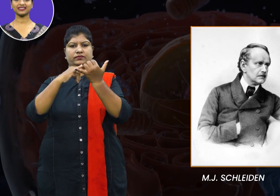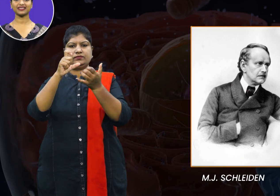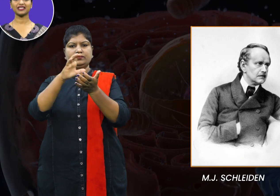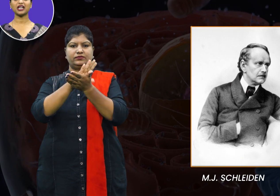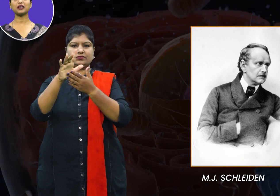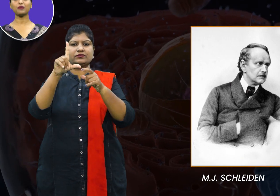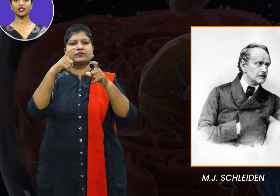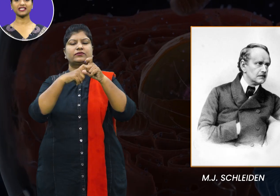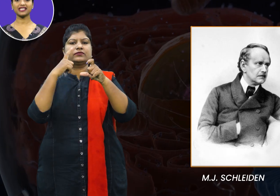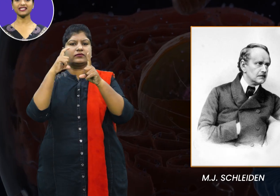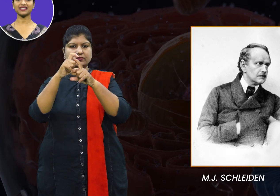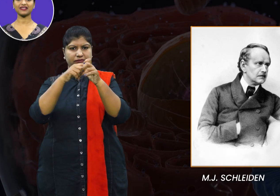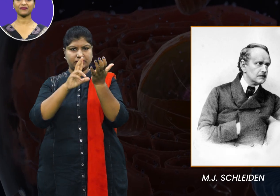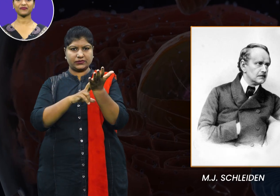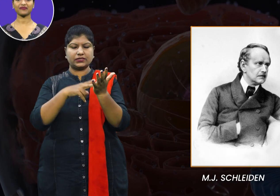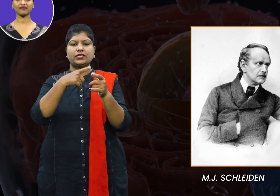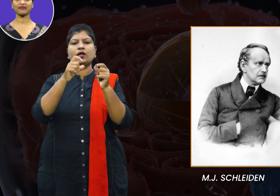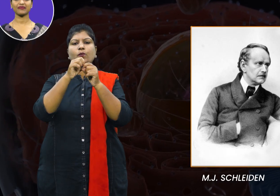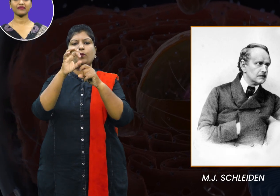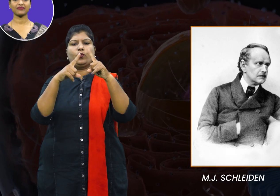Schleiden, a botanist,